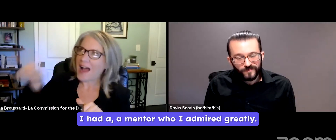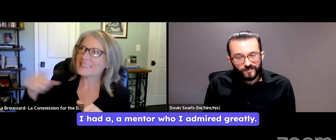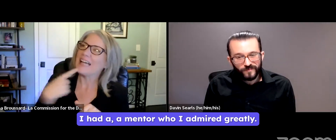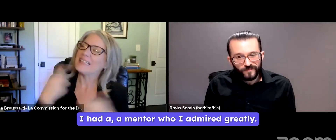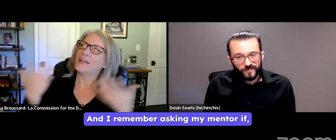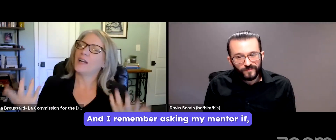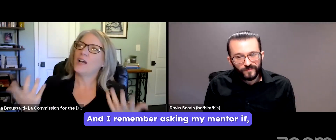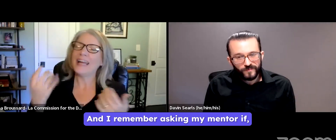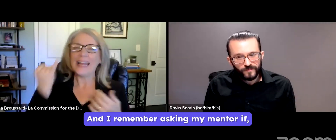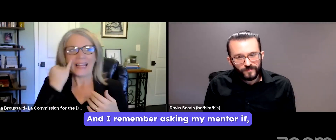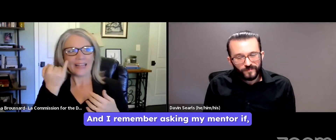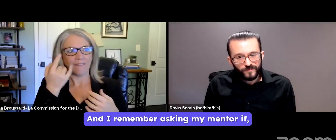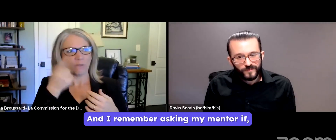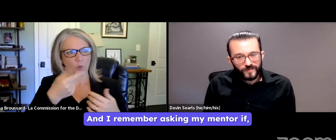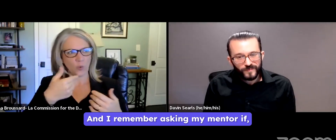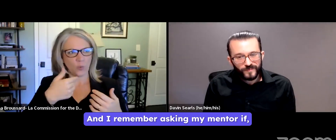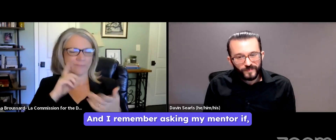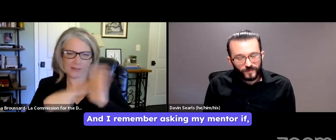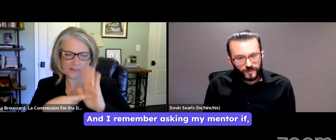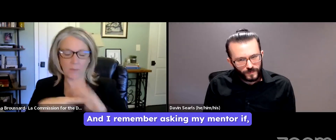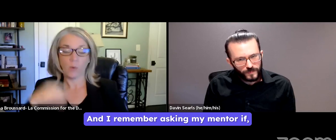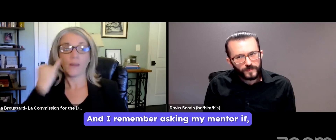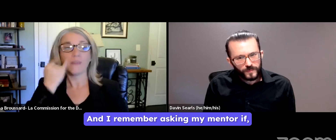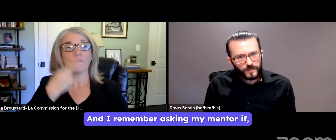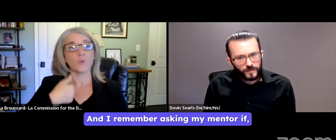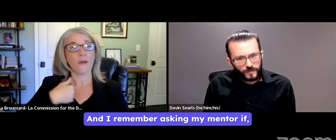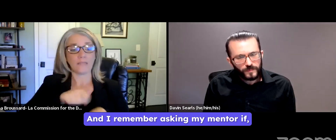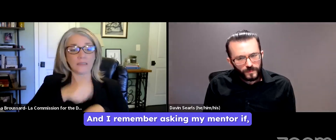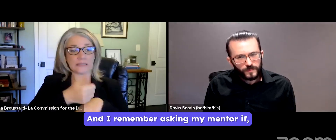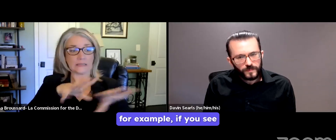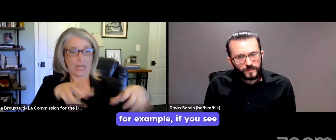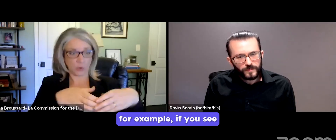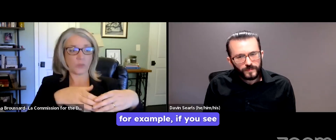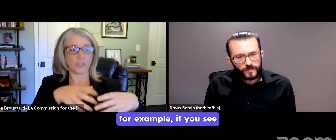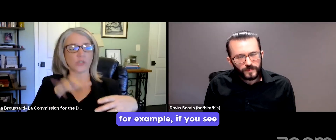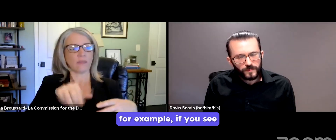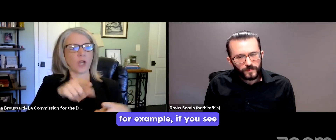greatly. And I remember asking my mentor if, for example,